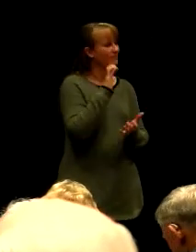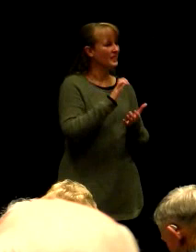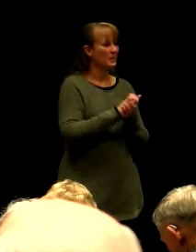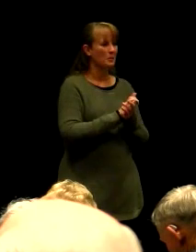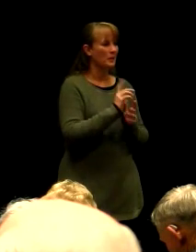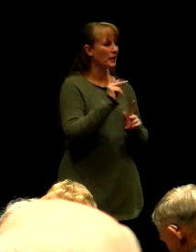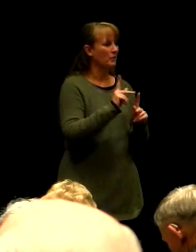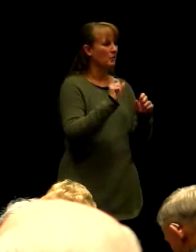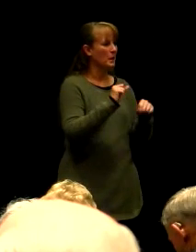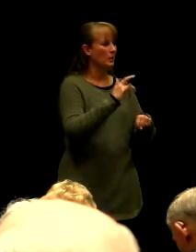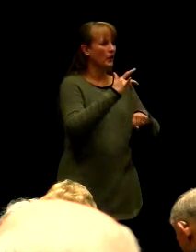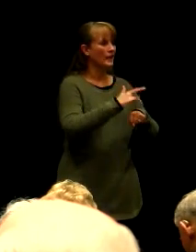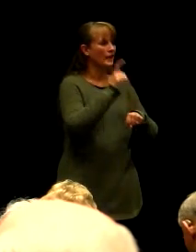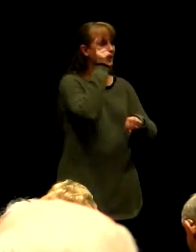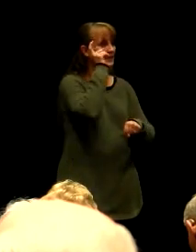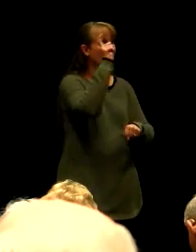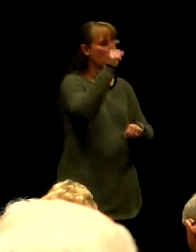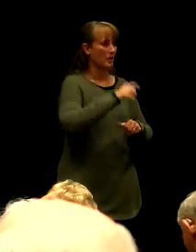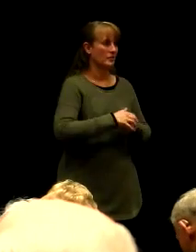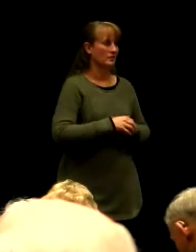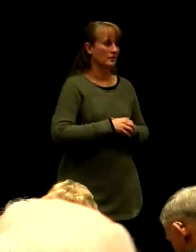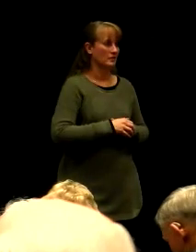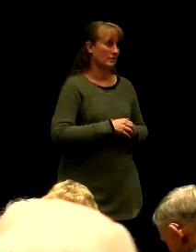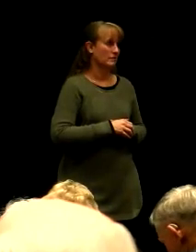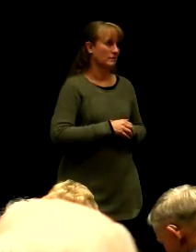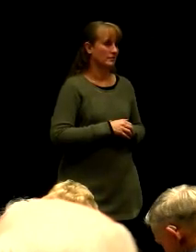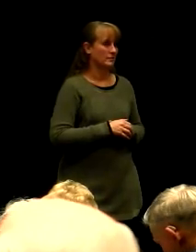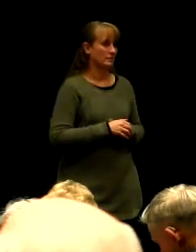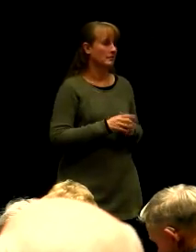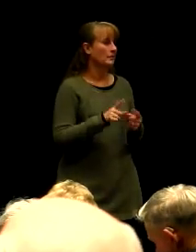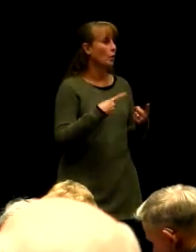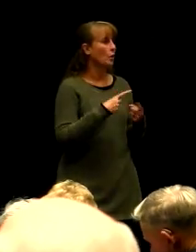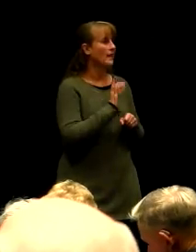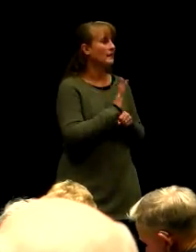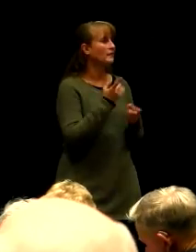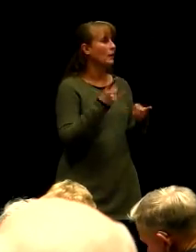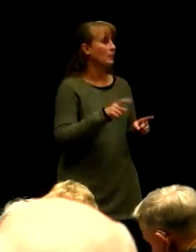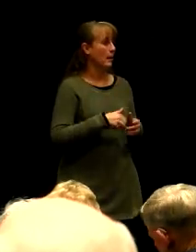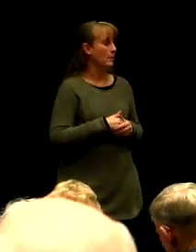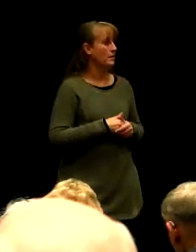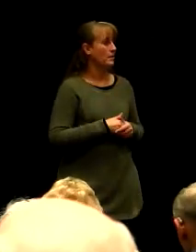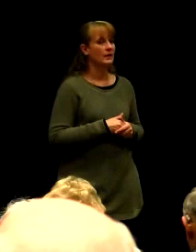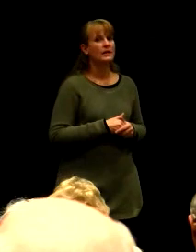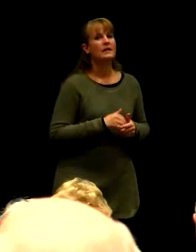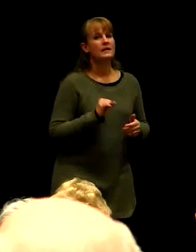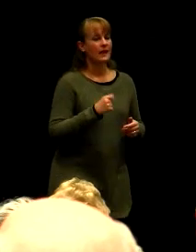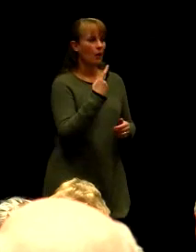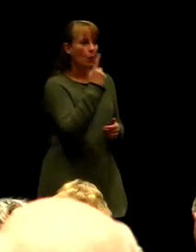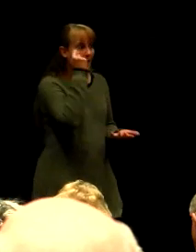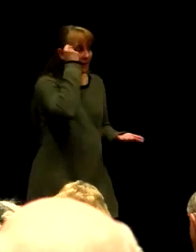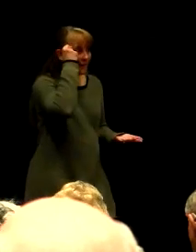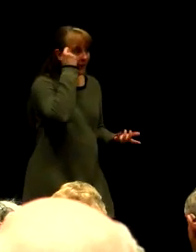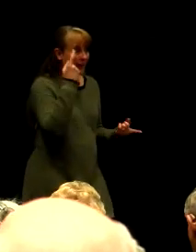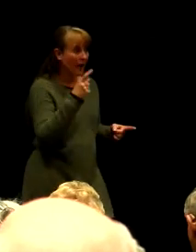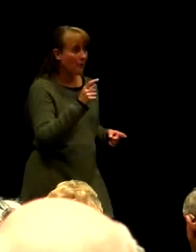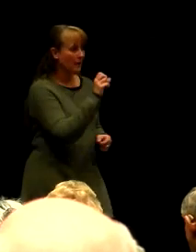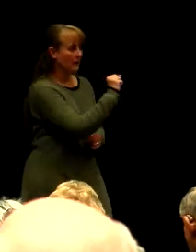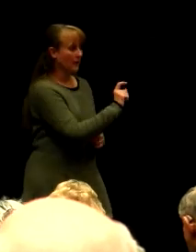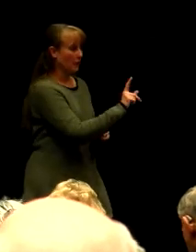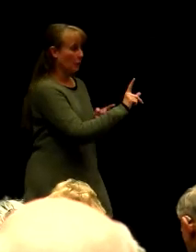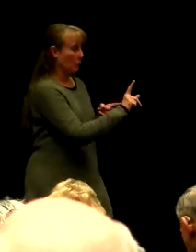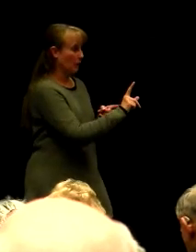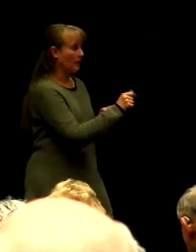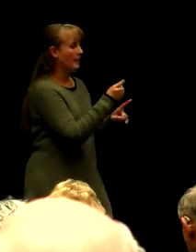that that we actually did land on the moon when this film came out? Yeah, one of the theories is that Kubrick